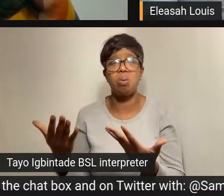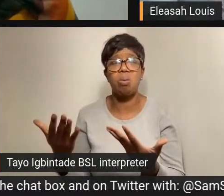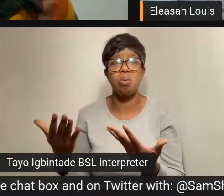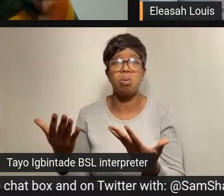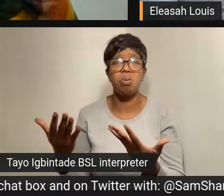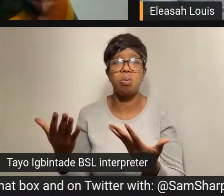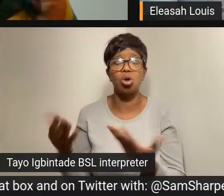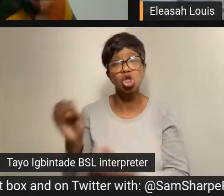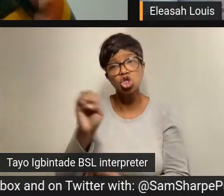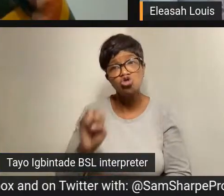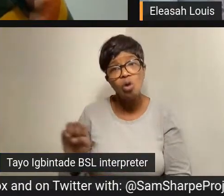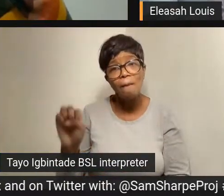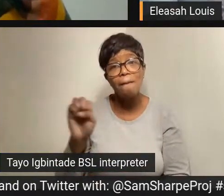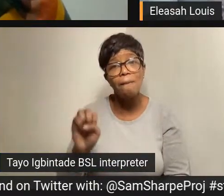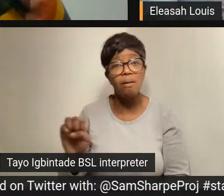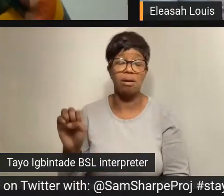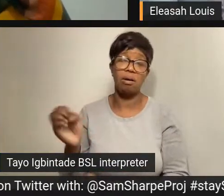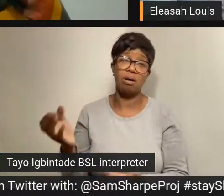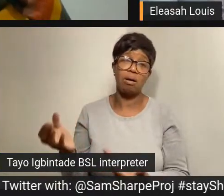Europe.